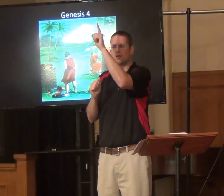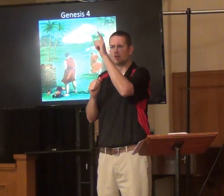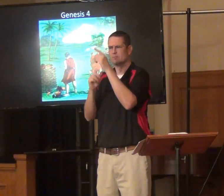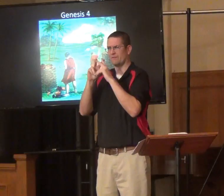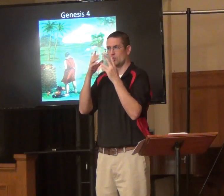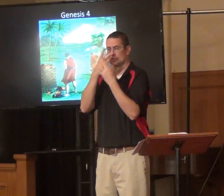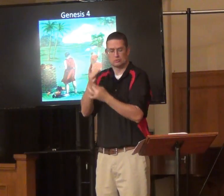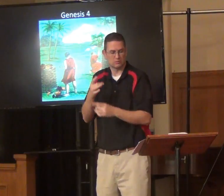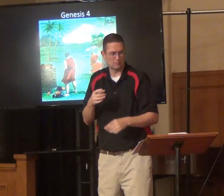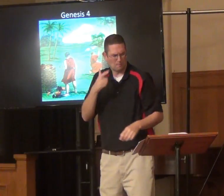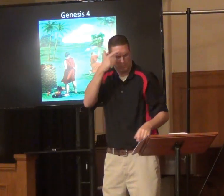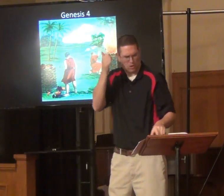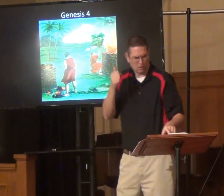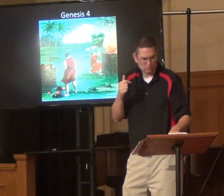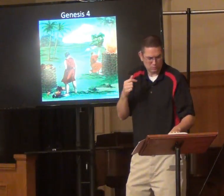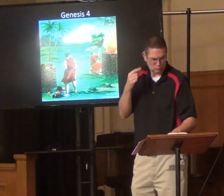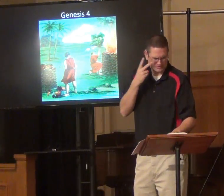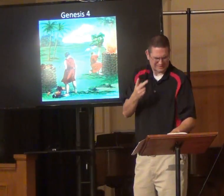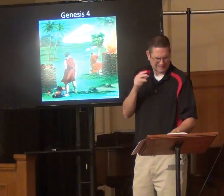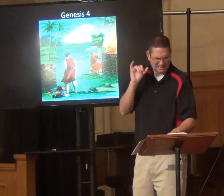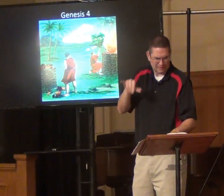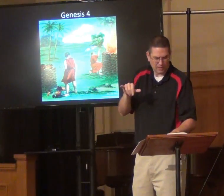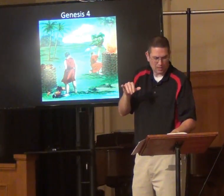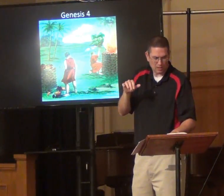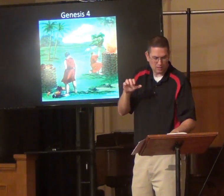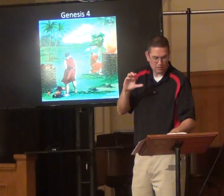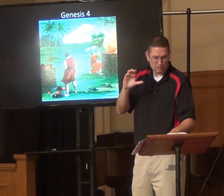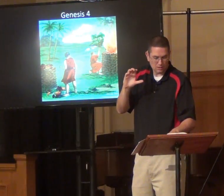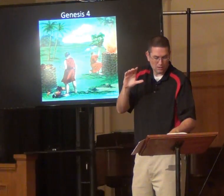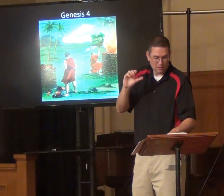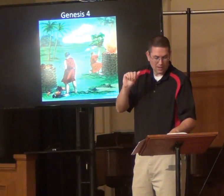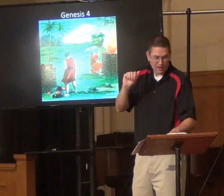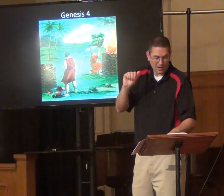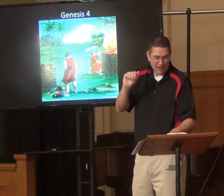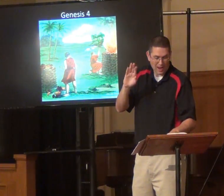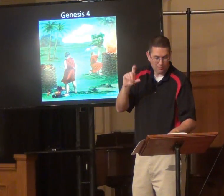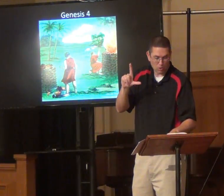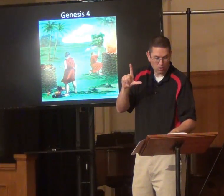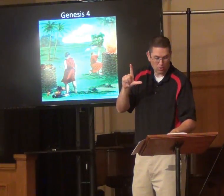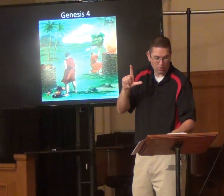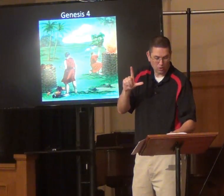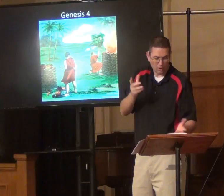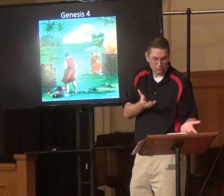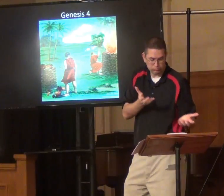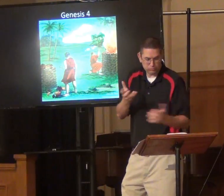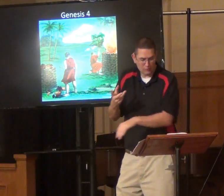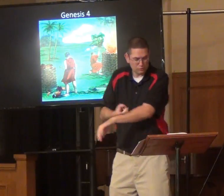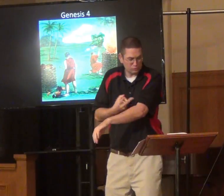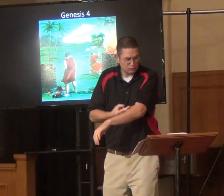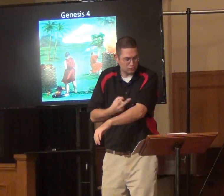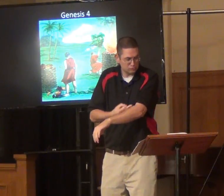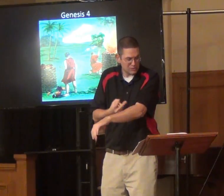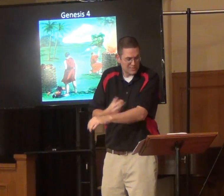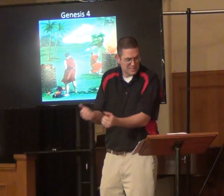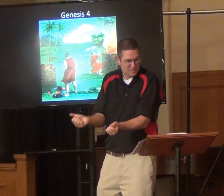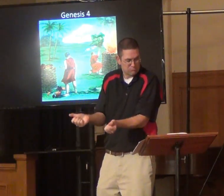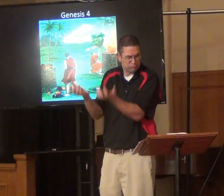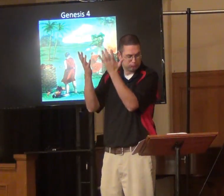have a relationship with Him. Because we see that Abel carried a lamb